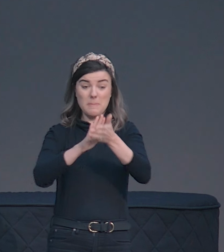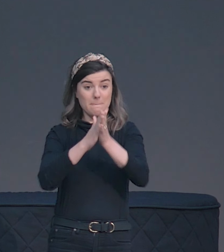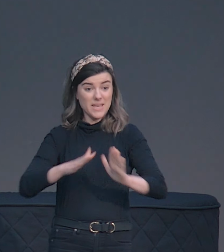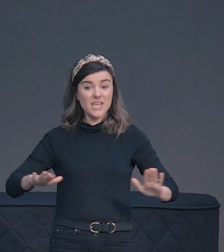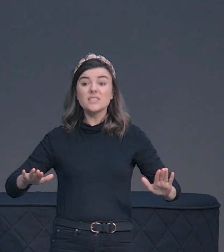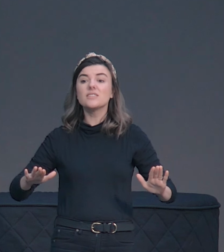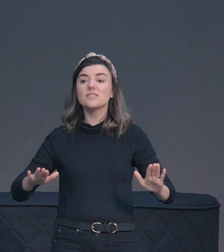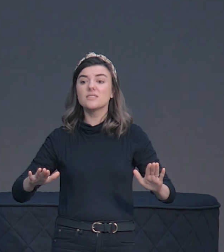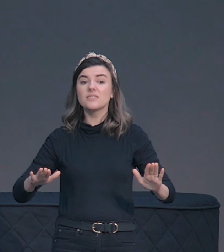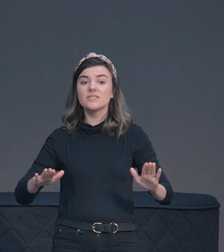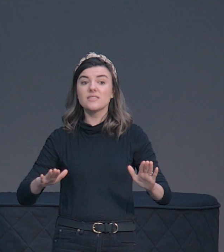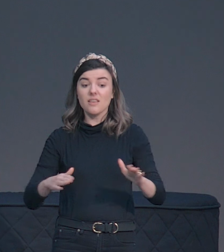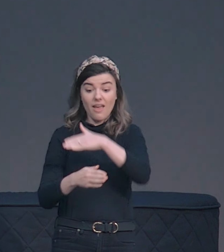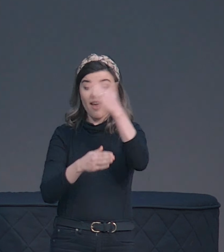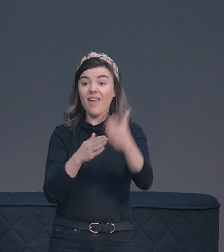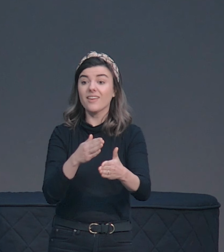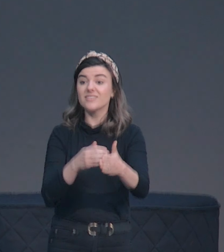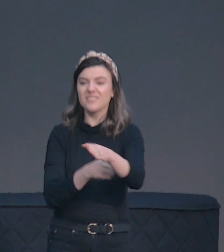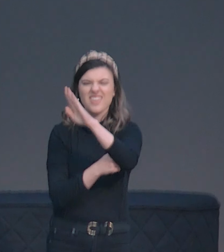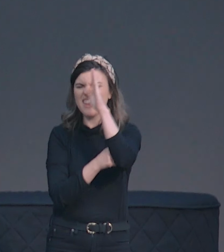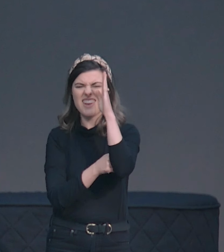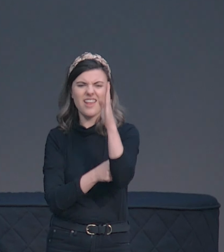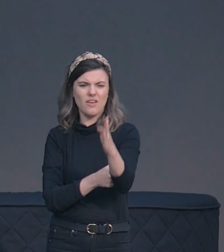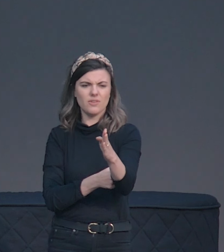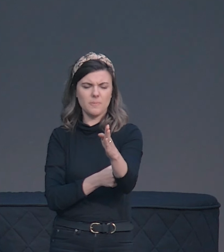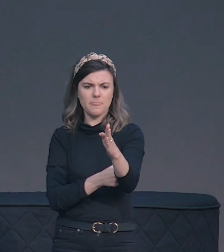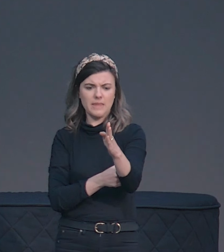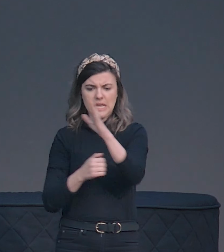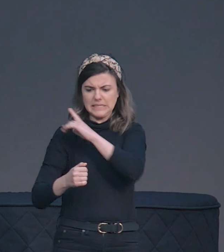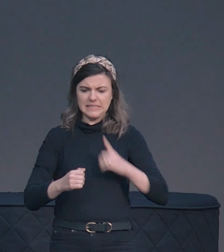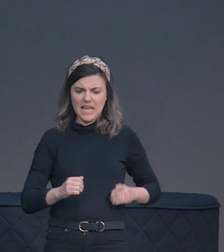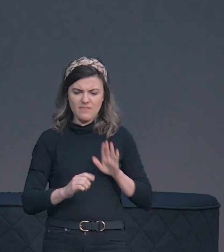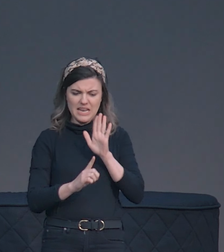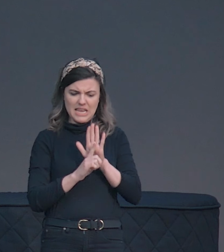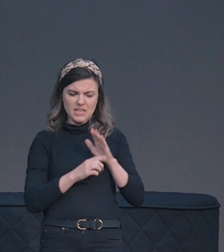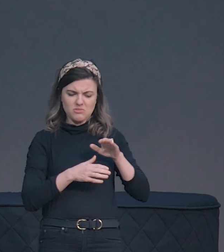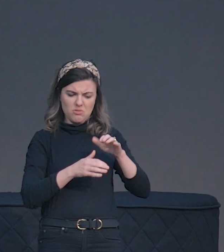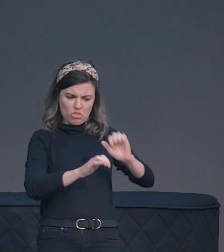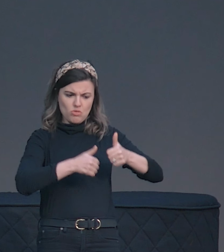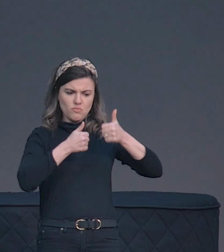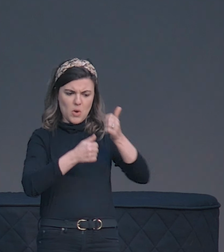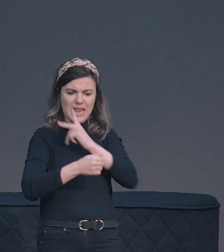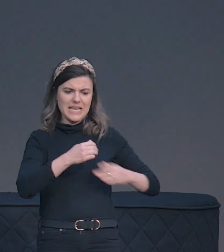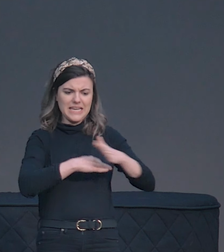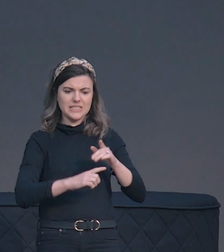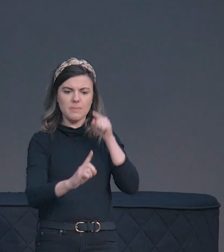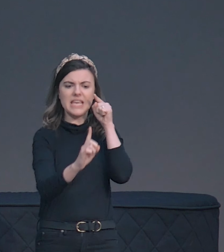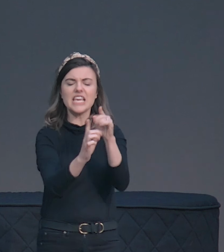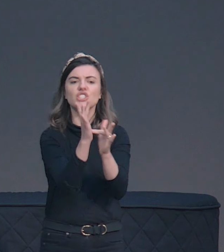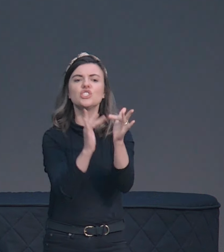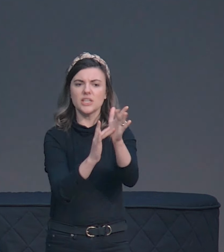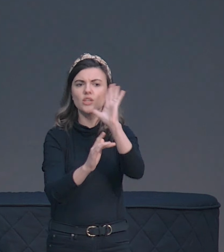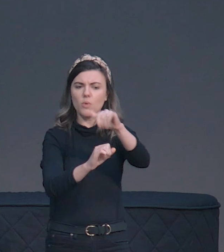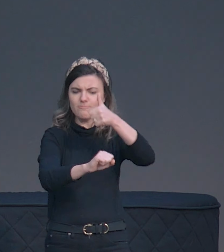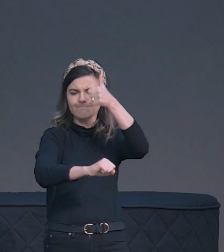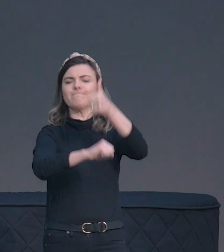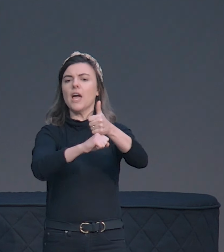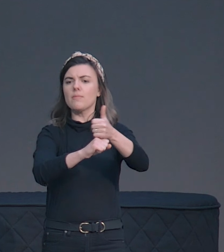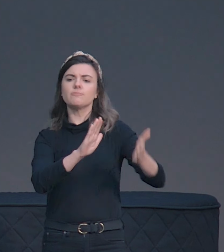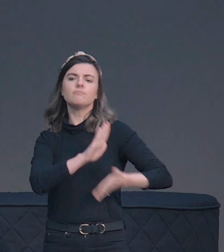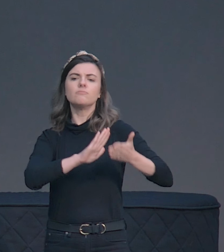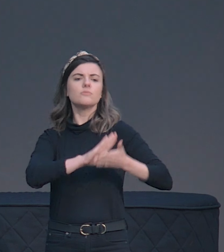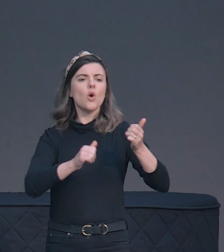Be No End On The Throne Of David And Over His Kingdom To Establish It And Uphold It With